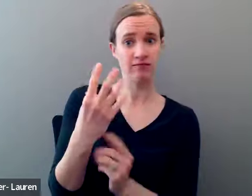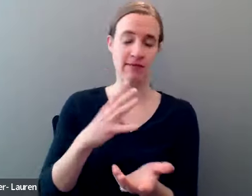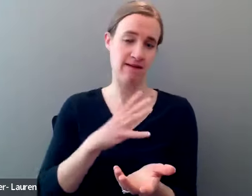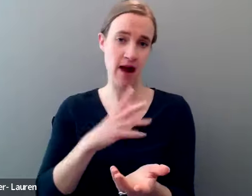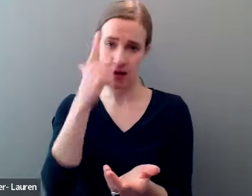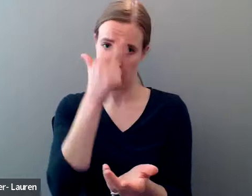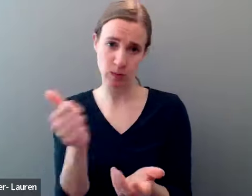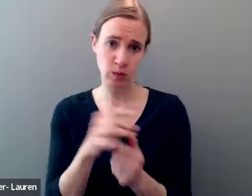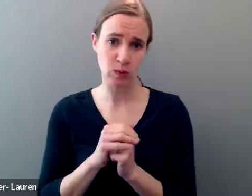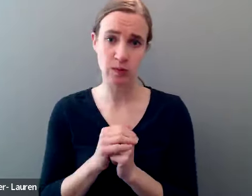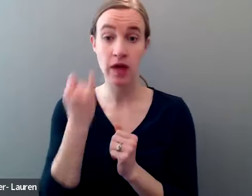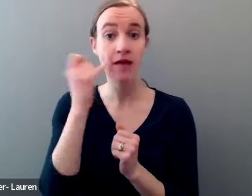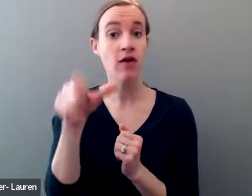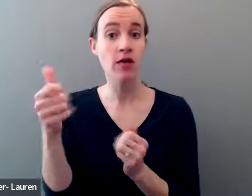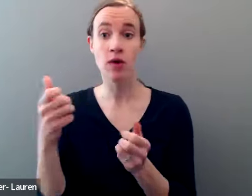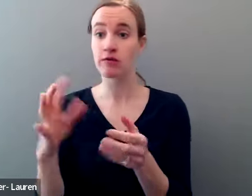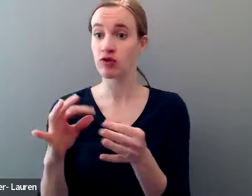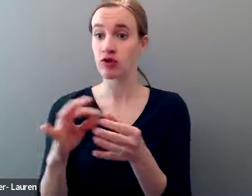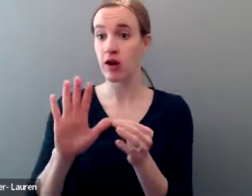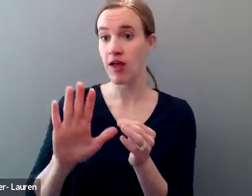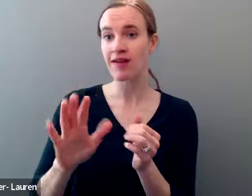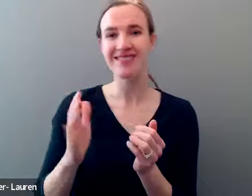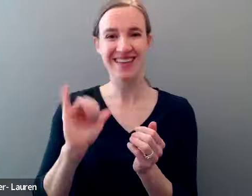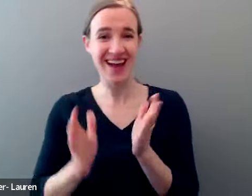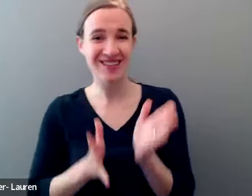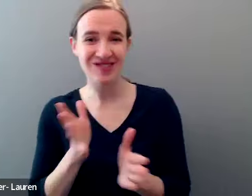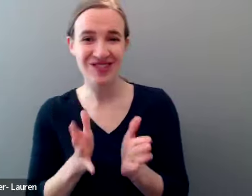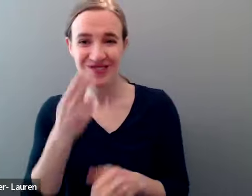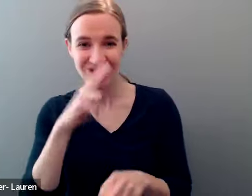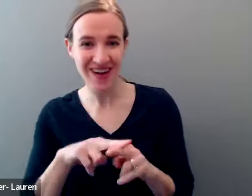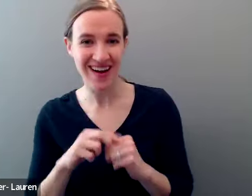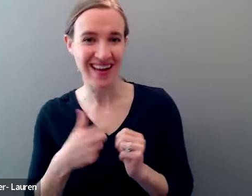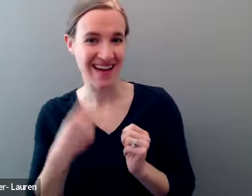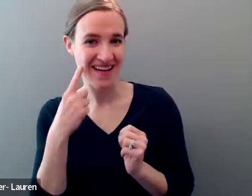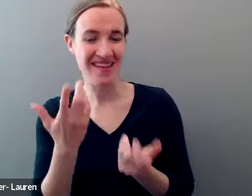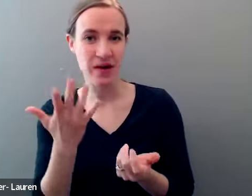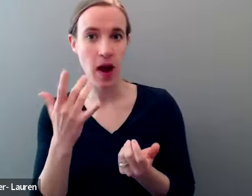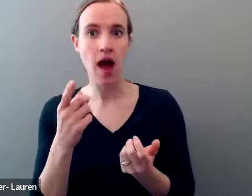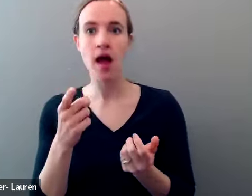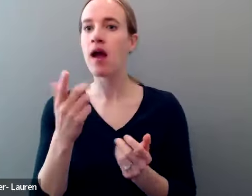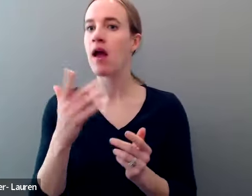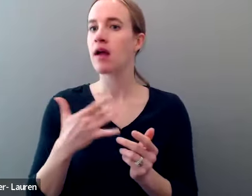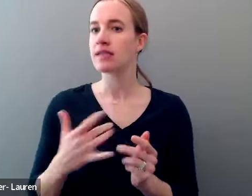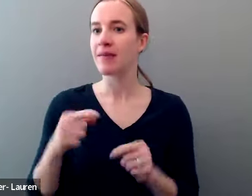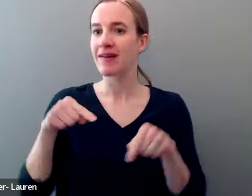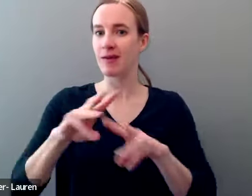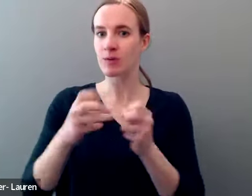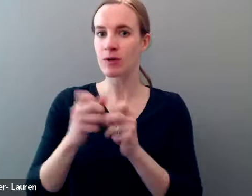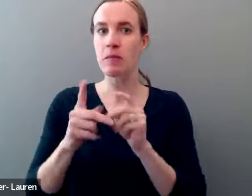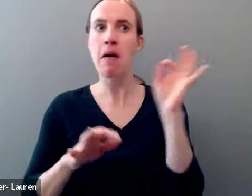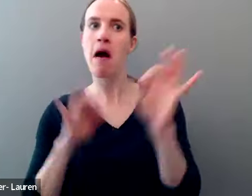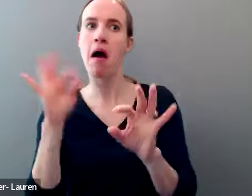If anybody else wants to share, the gestures are fun because it's always things like that one I haven't thought of. So the signs of the cross,